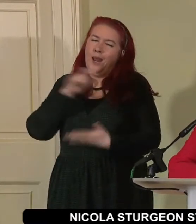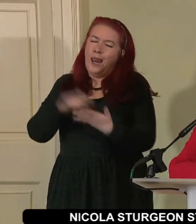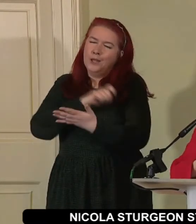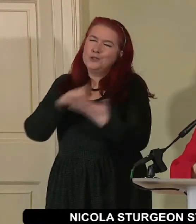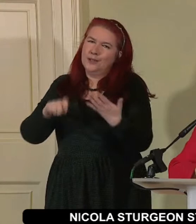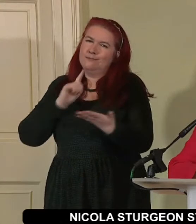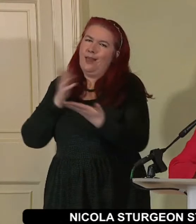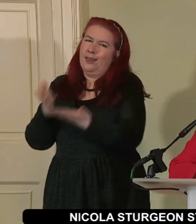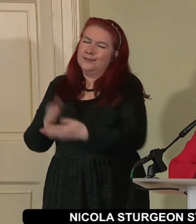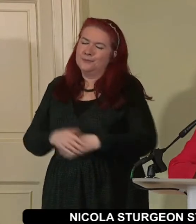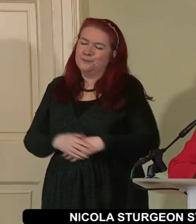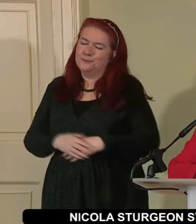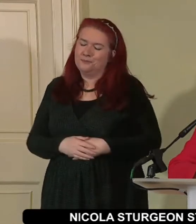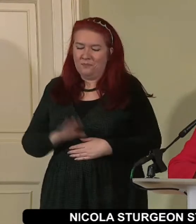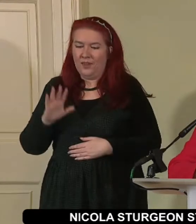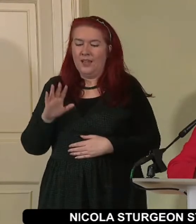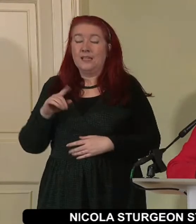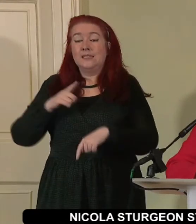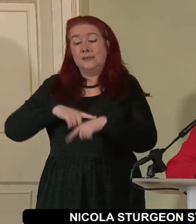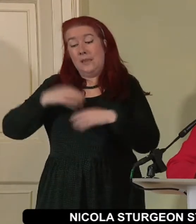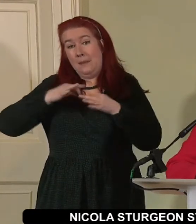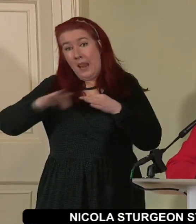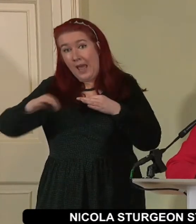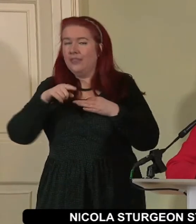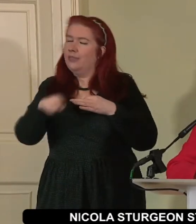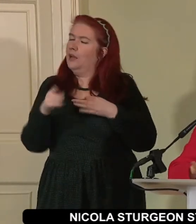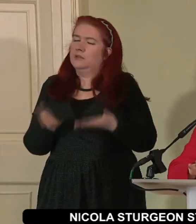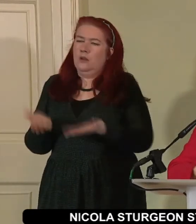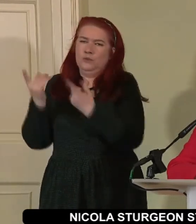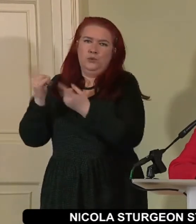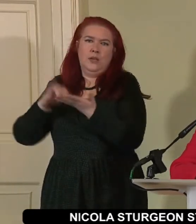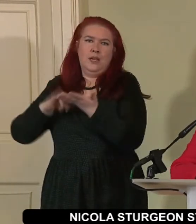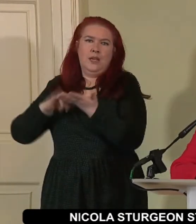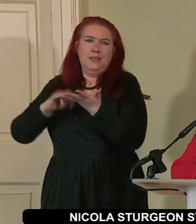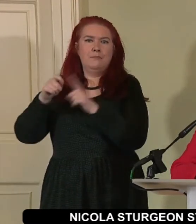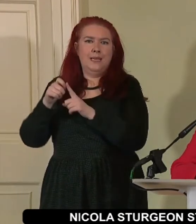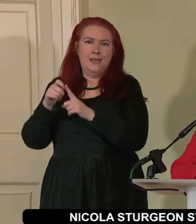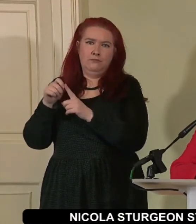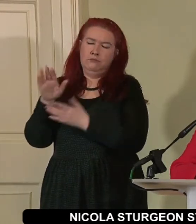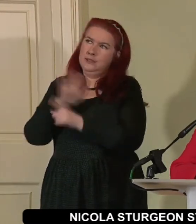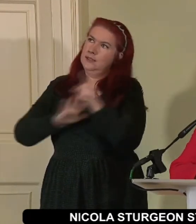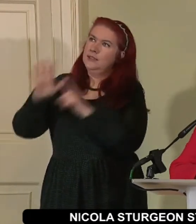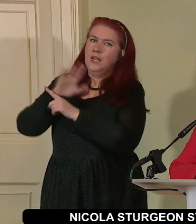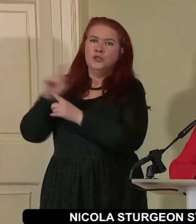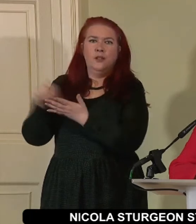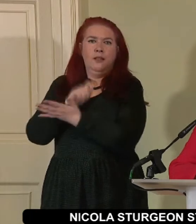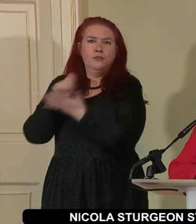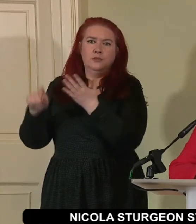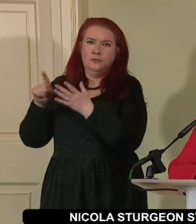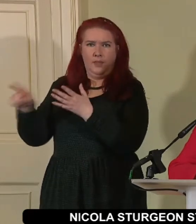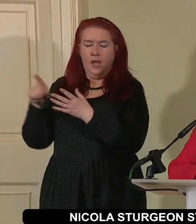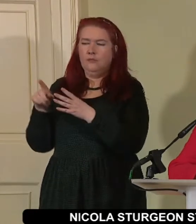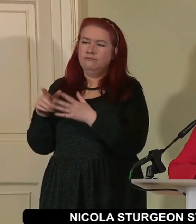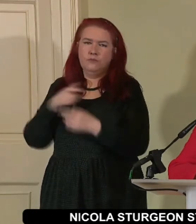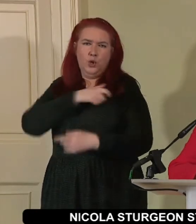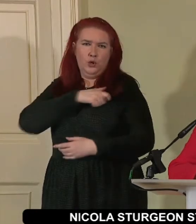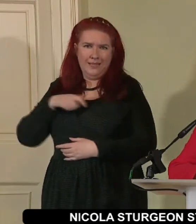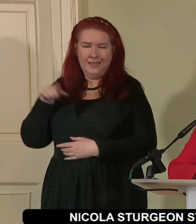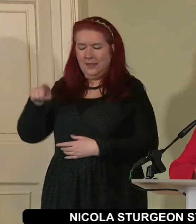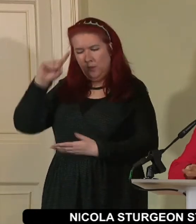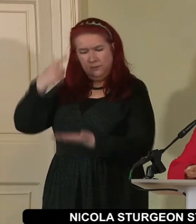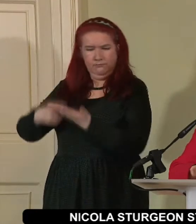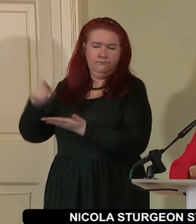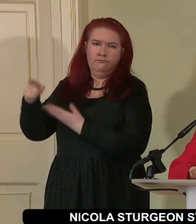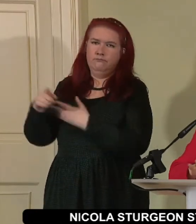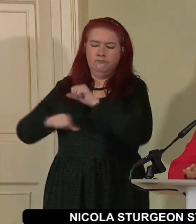other questions, on the timetable, that's a matter for the SNP National Executive Committee. I'm sure it will set out the timetable for the election of a new SNP